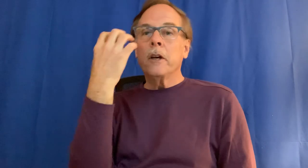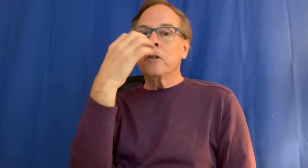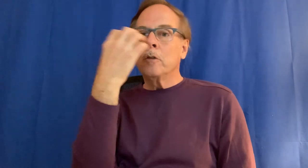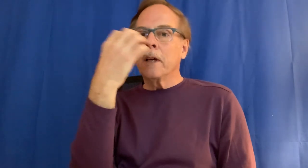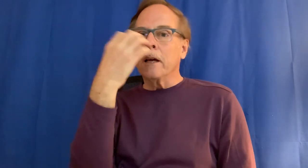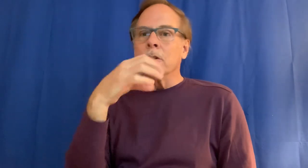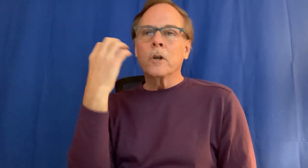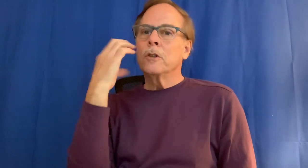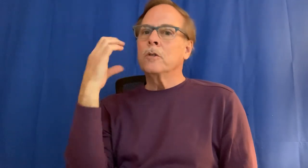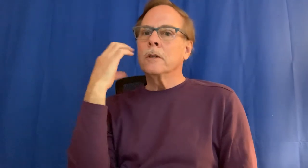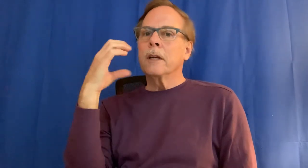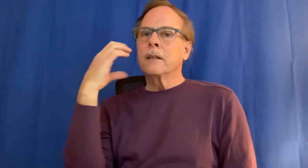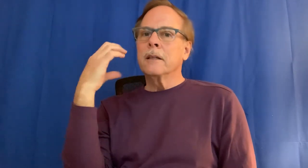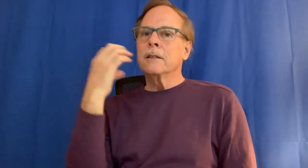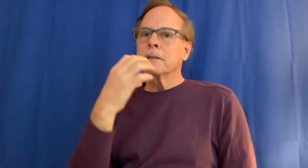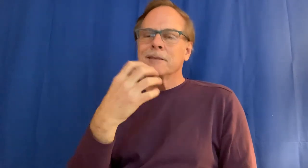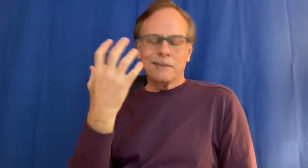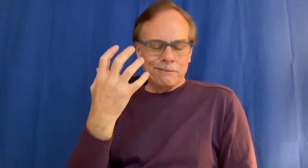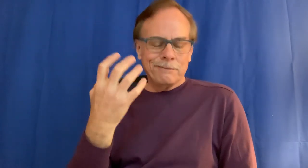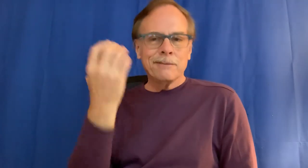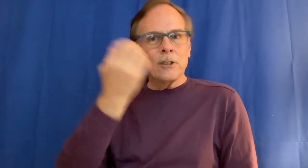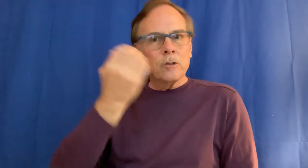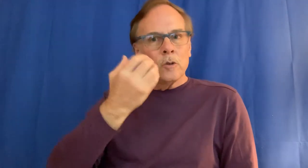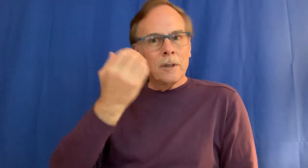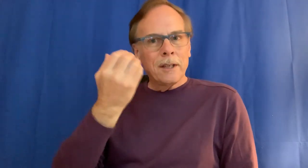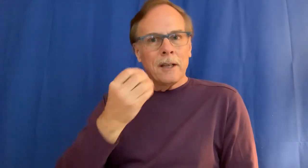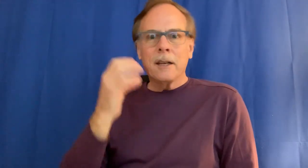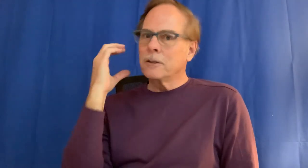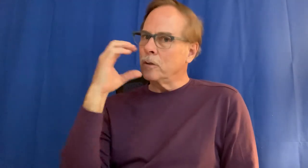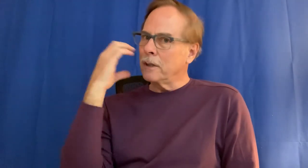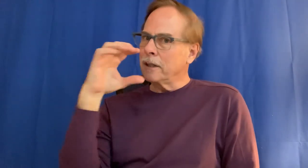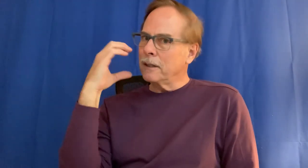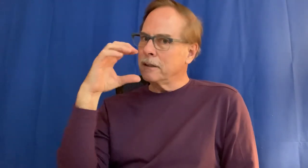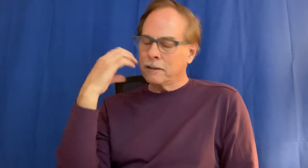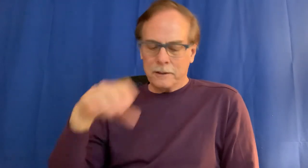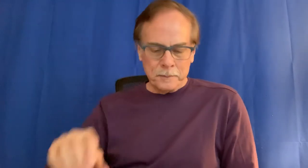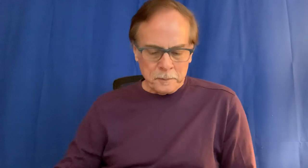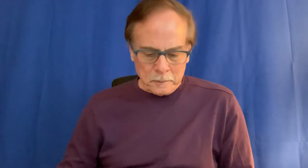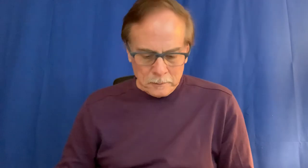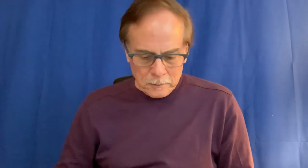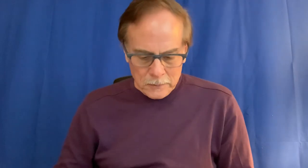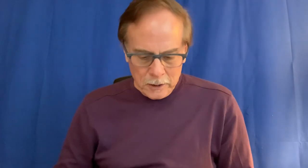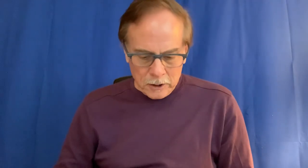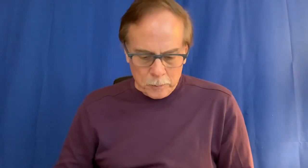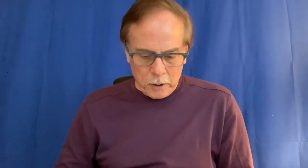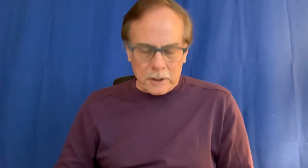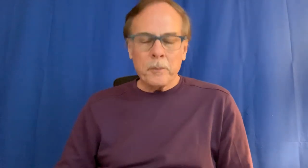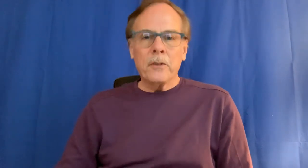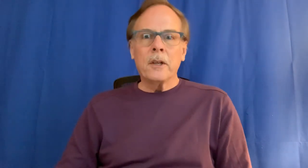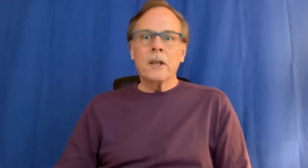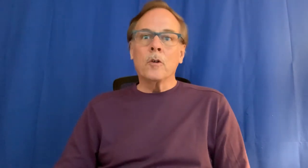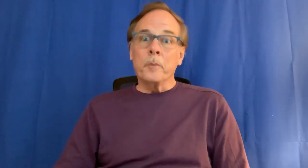do that. You want to do it like this. Don't do it like that. Do it like this. Express sympathy or pity.